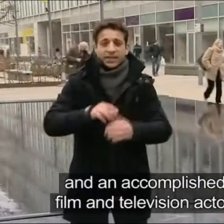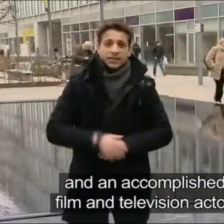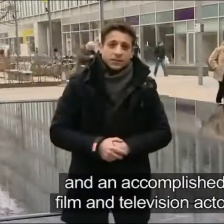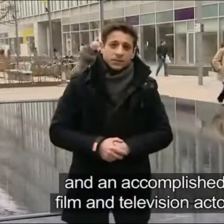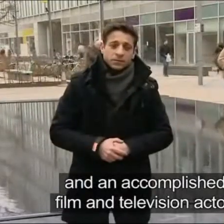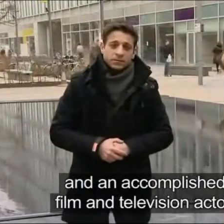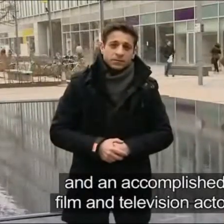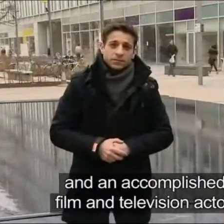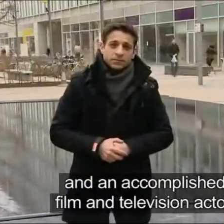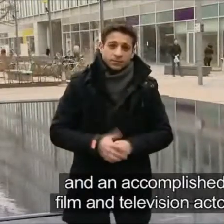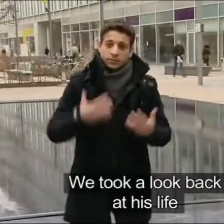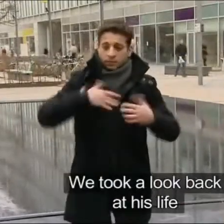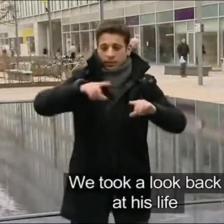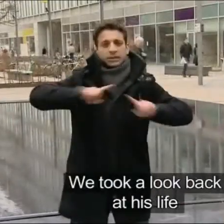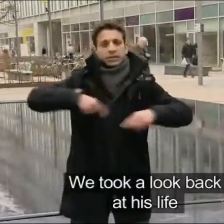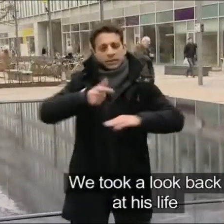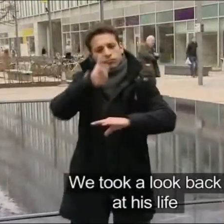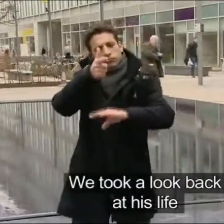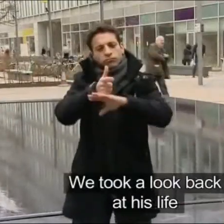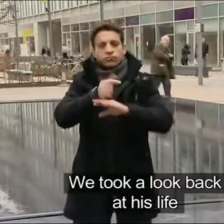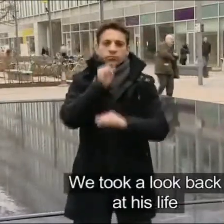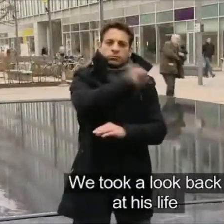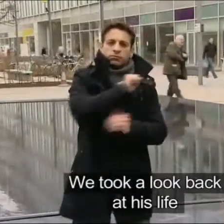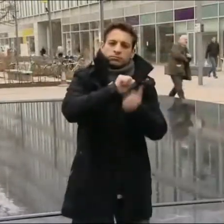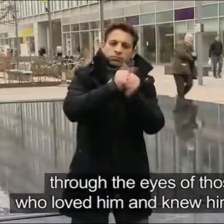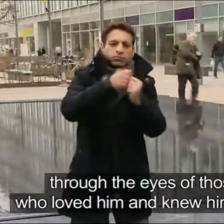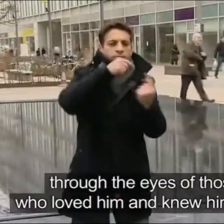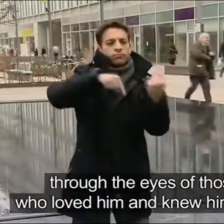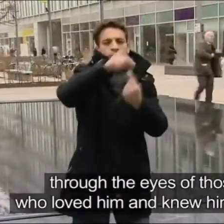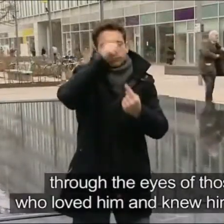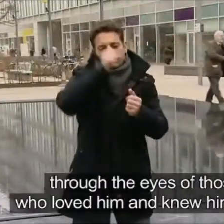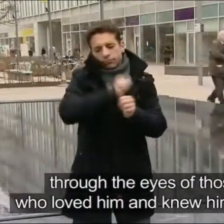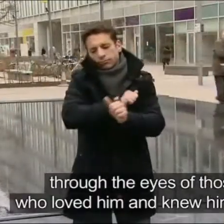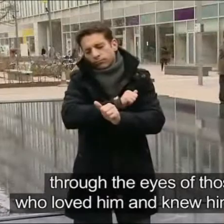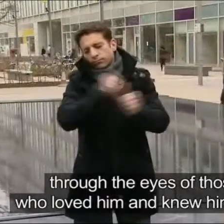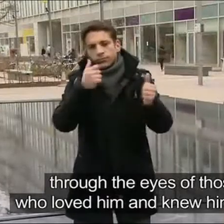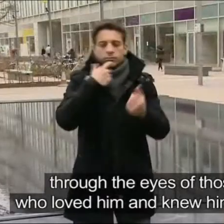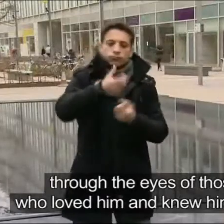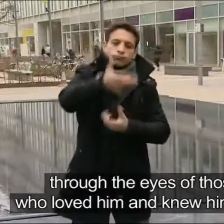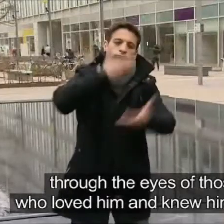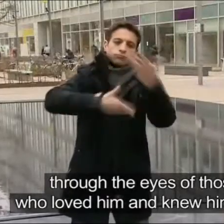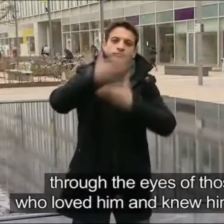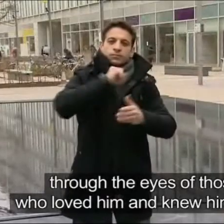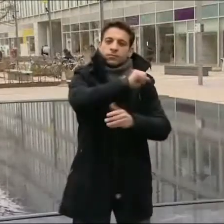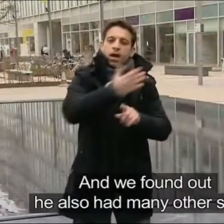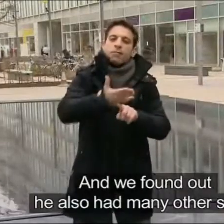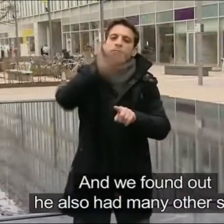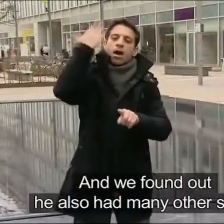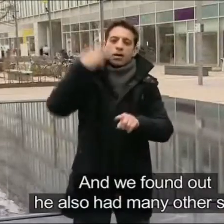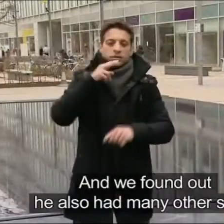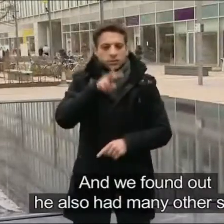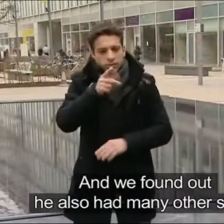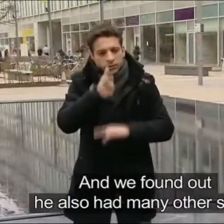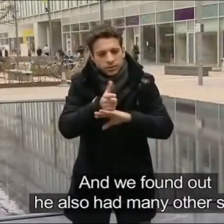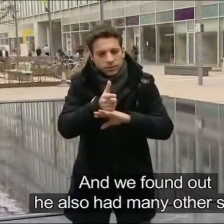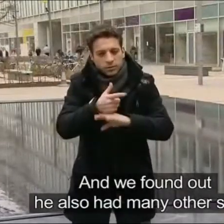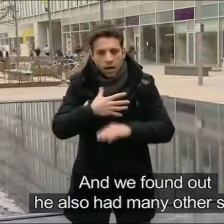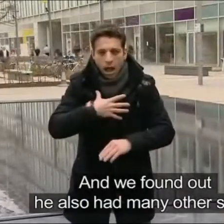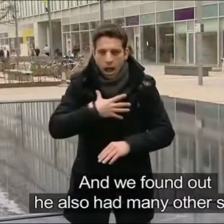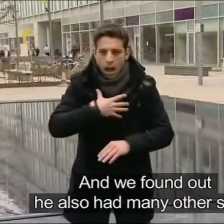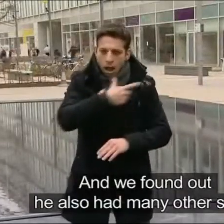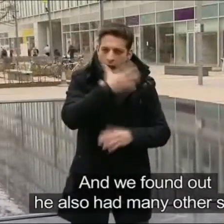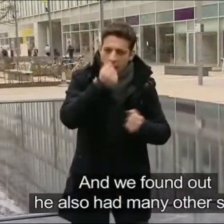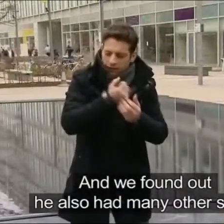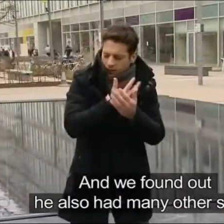and television actor. We took a look back at his life through the eyes of those who loved him and knew him best, and we found